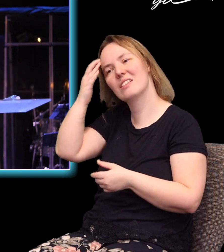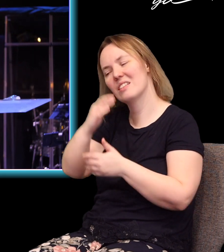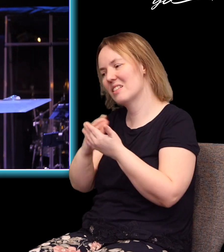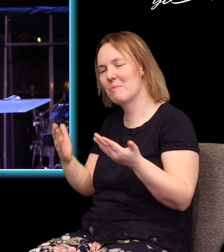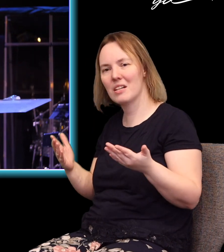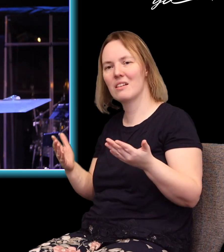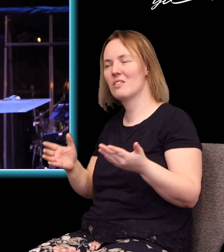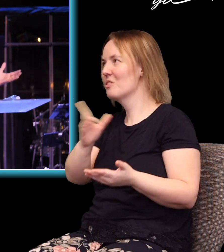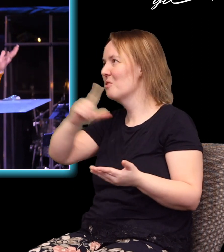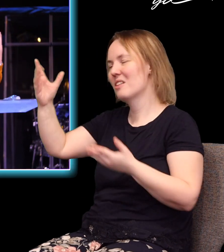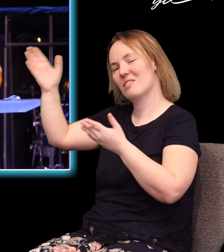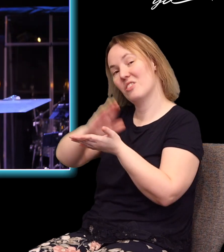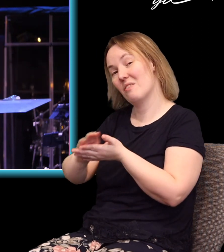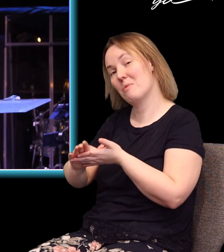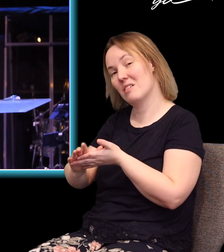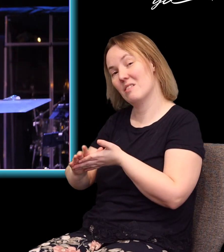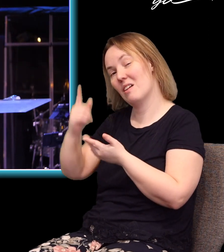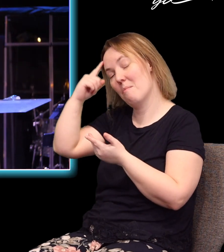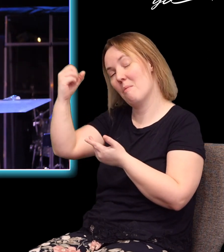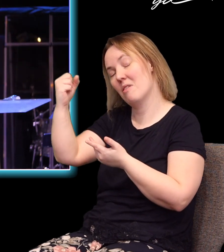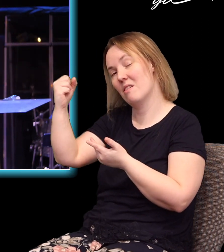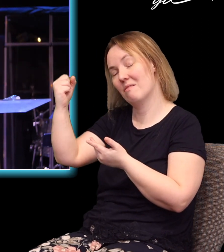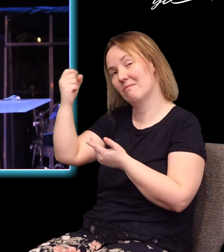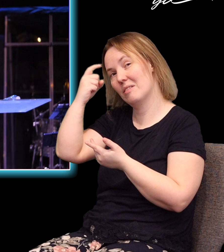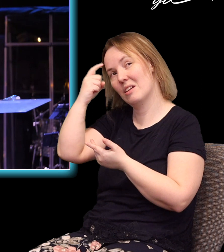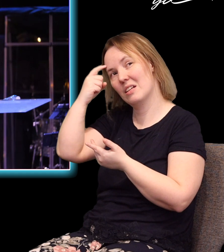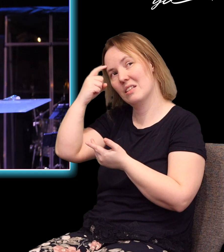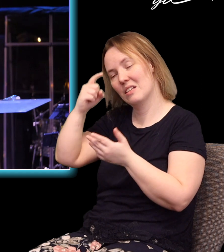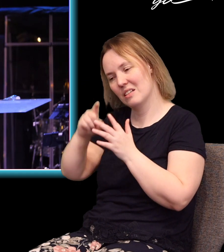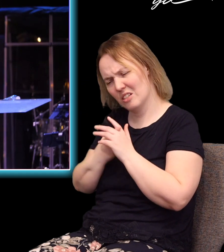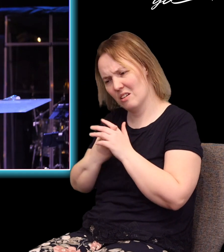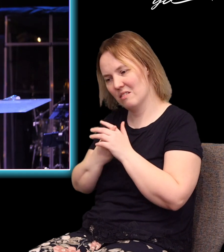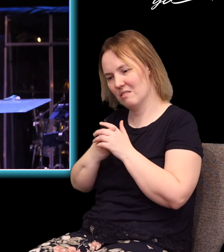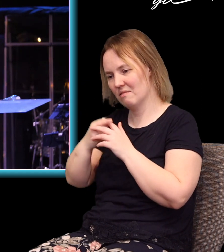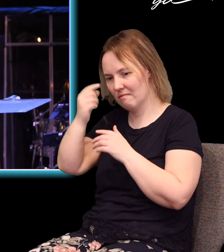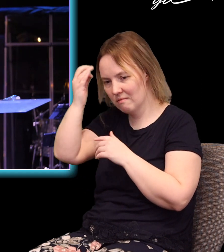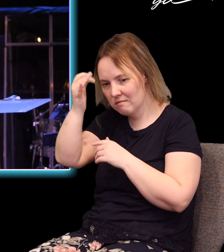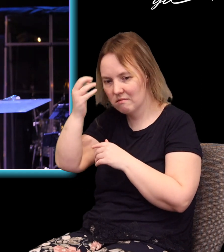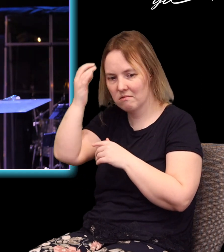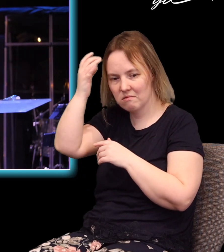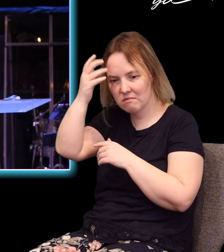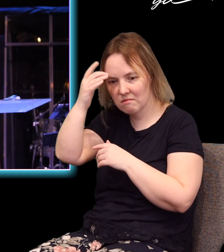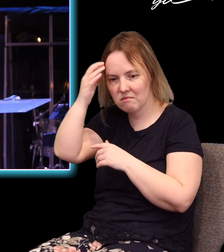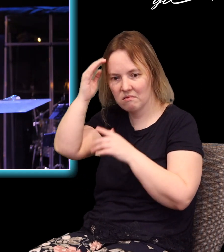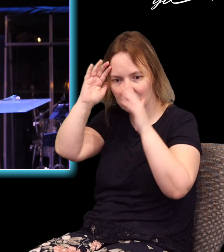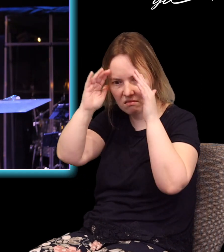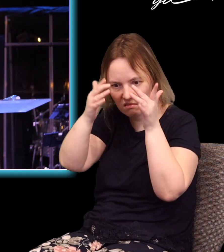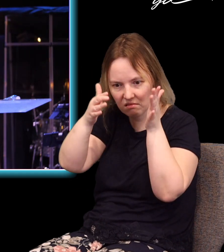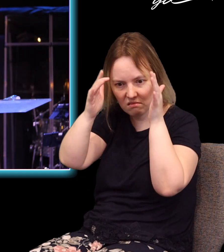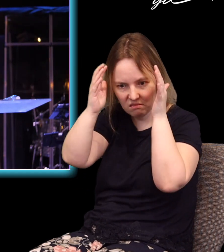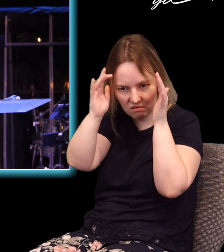can't change it, that memory comes back and I begin, if I'm not careful, to think about it and to dwell on